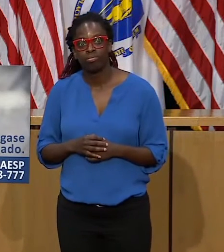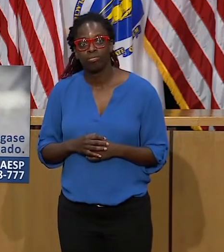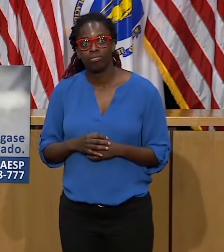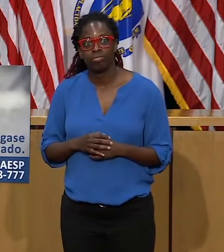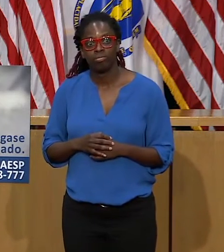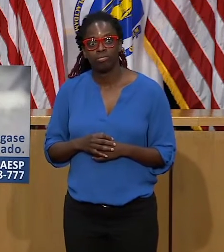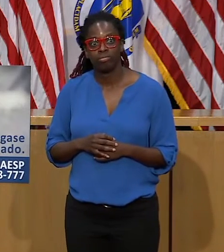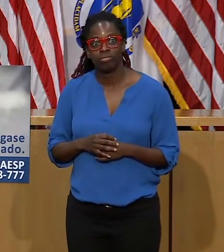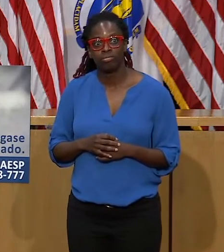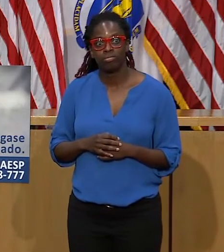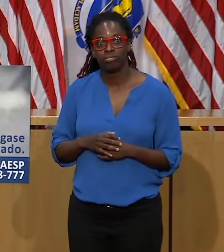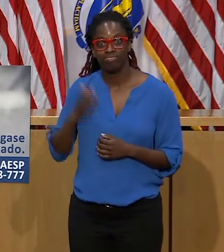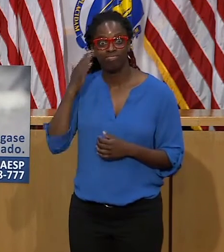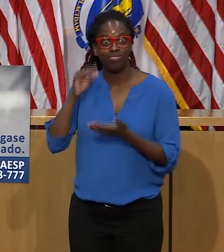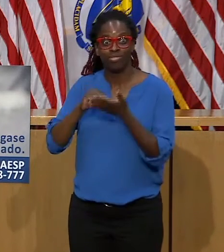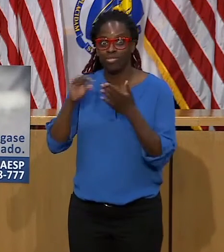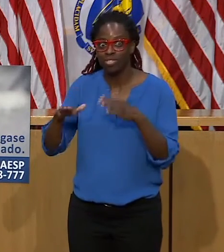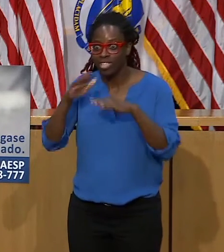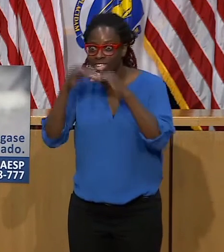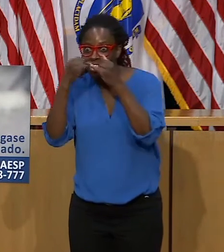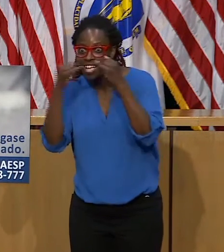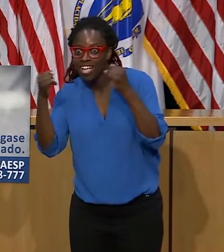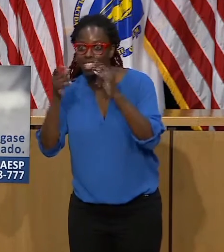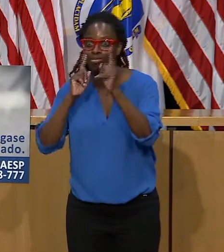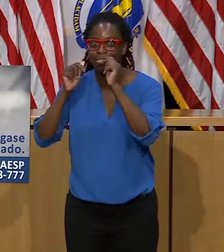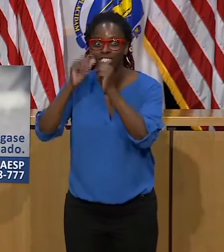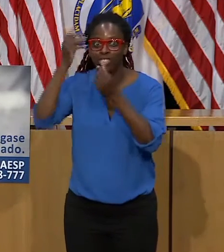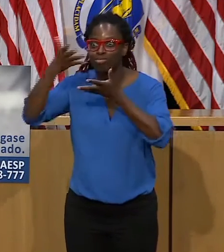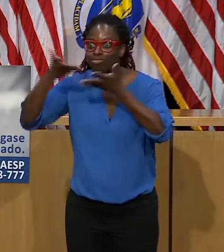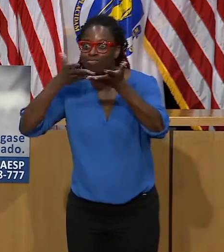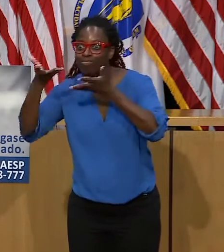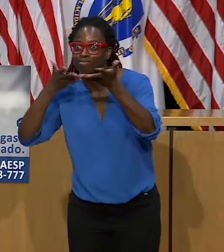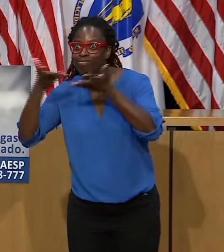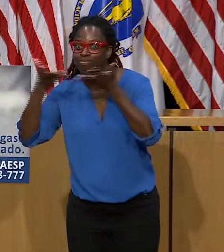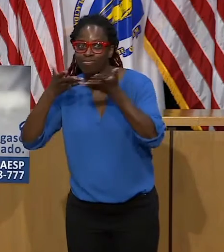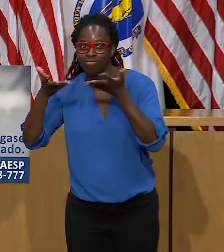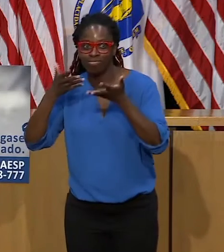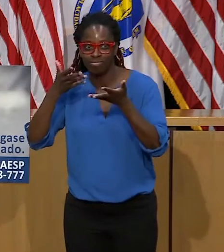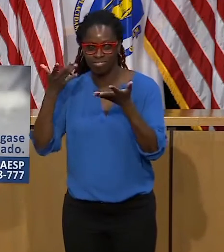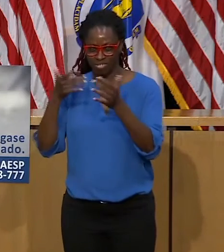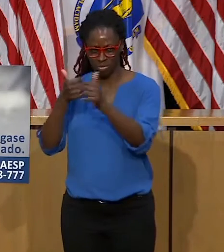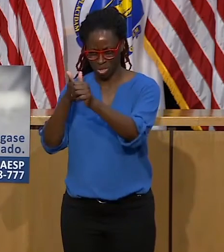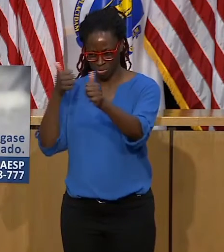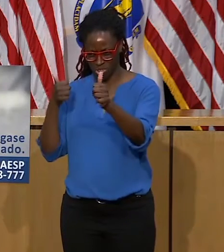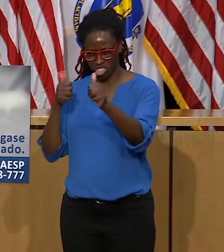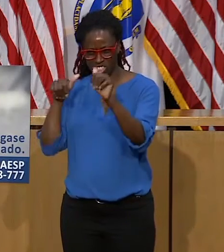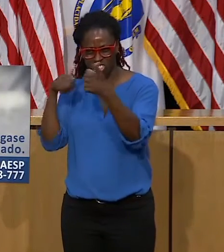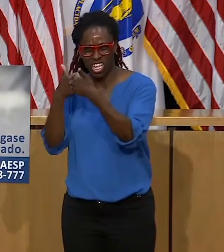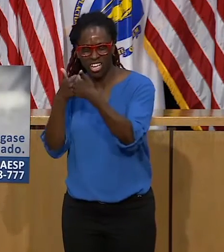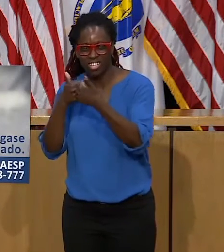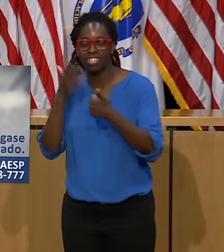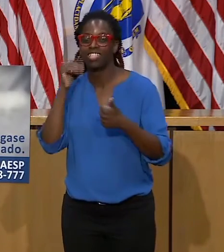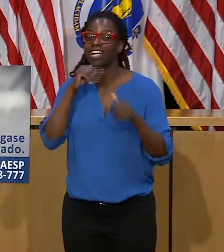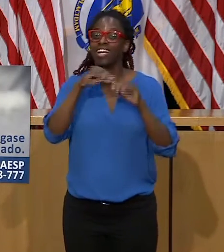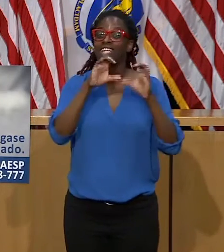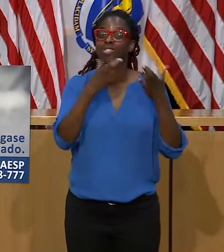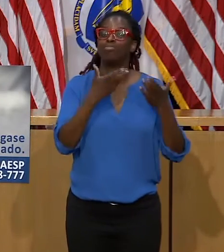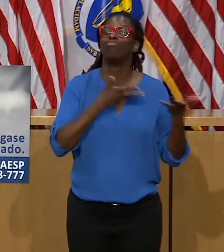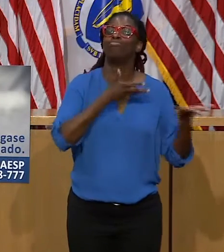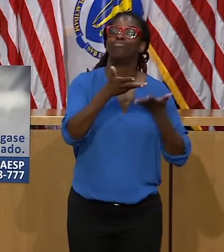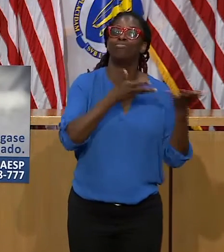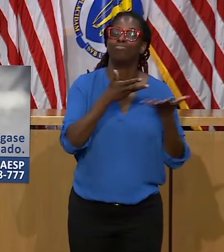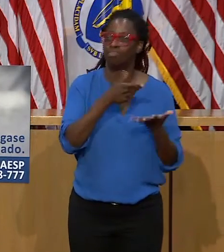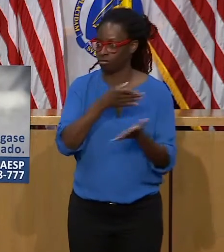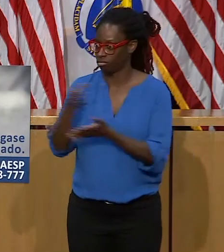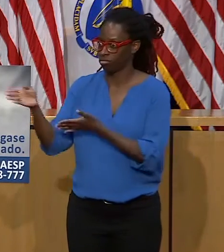and their classmates. However, we see how difficult it can be for parents who are trying to work either at home or out of the